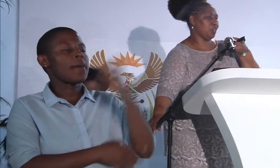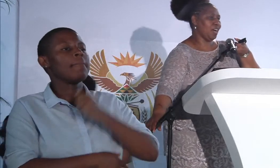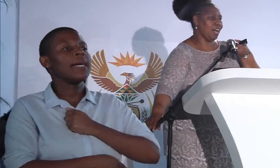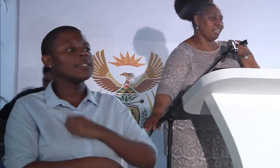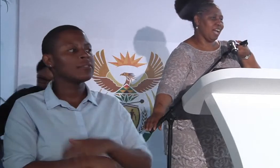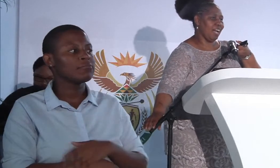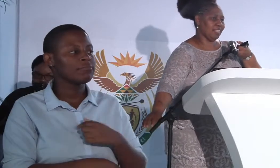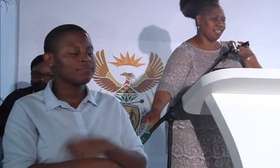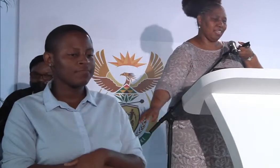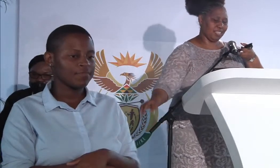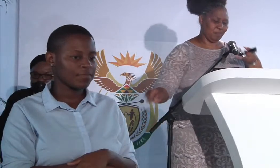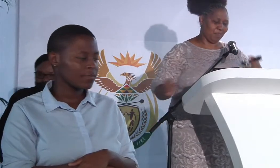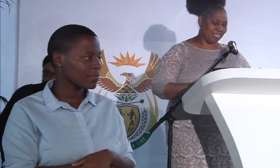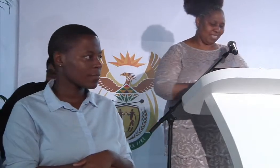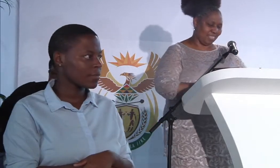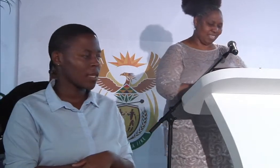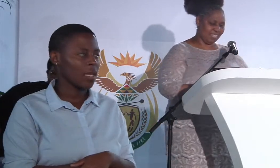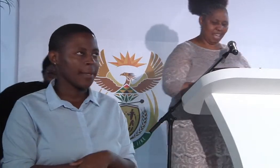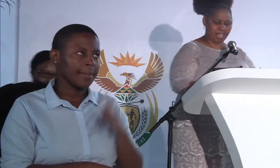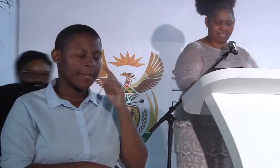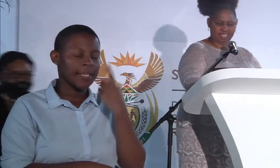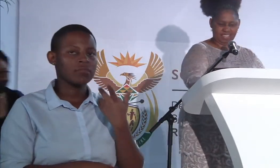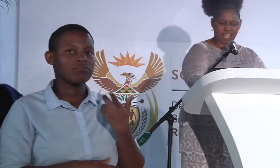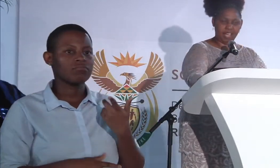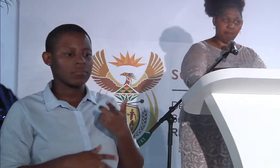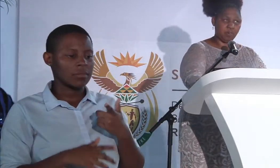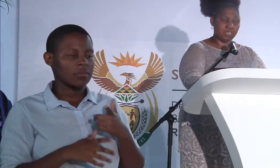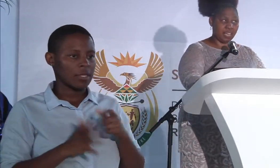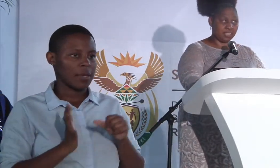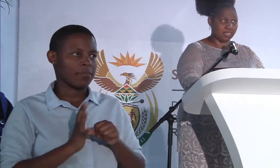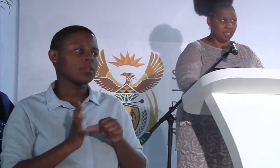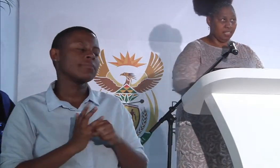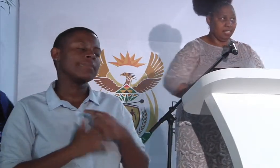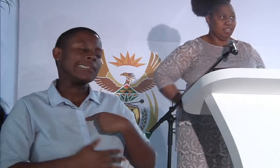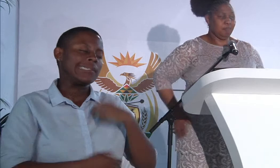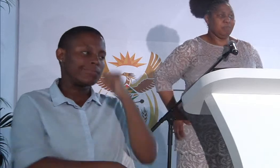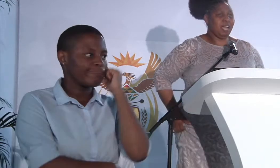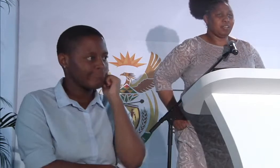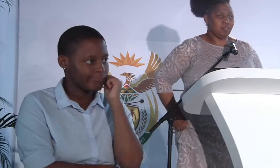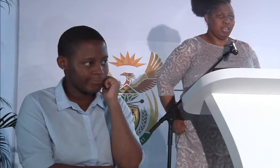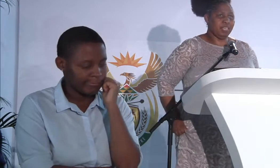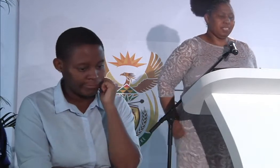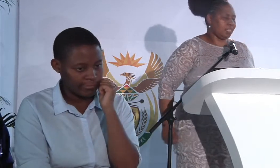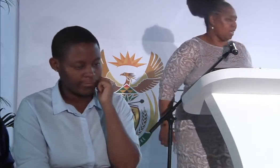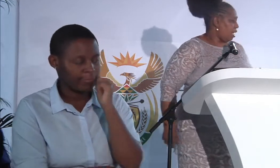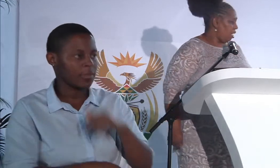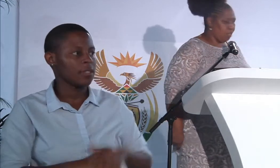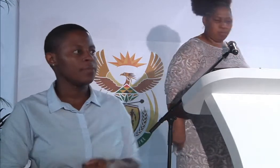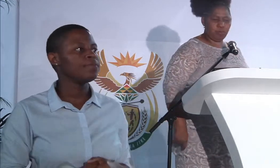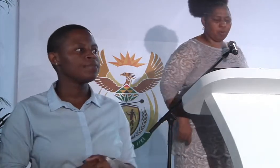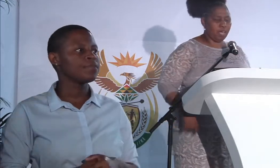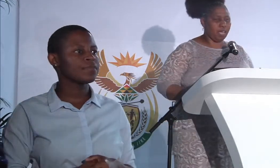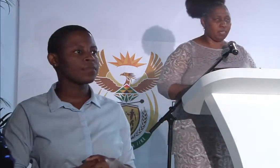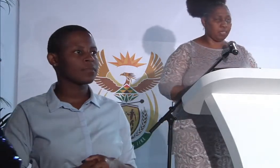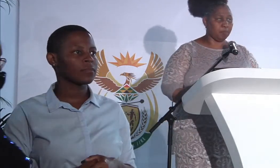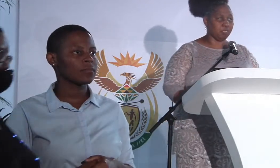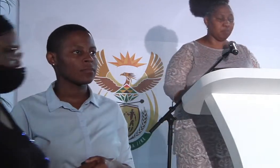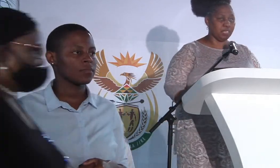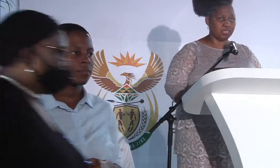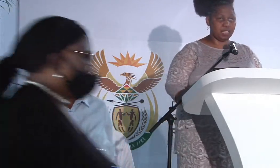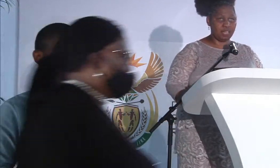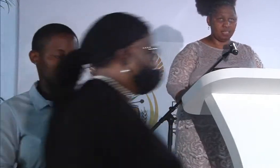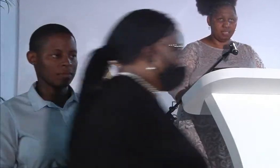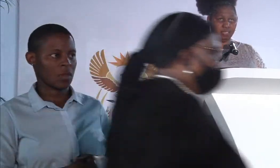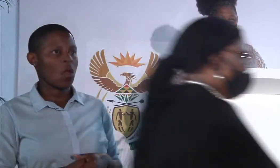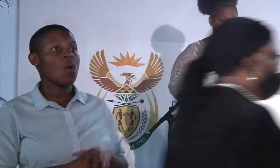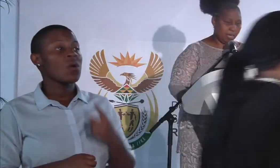So I think it's important that I apologize. Let me acknowledge you, Deputy